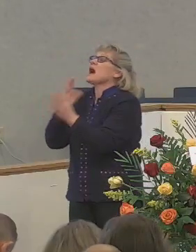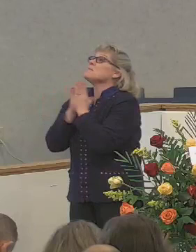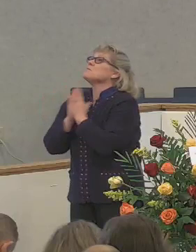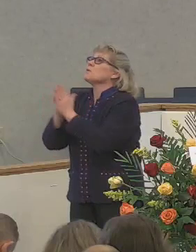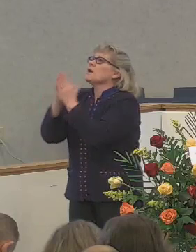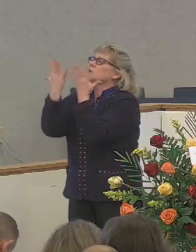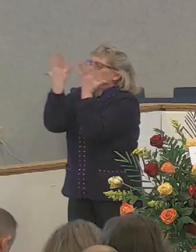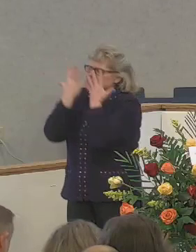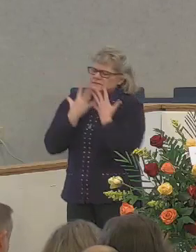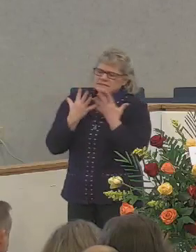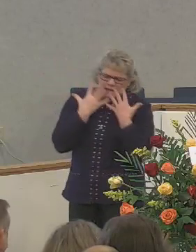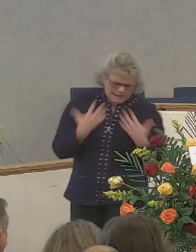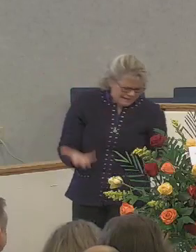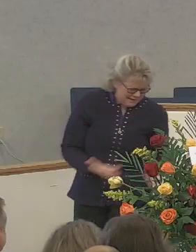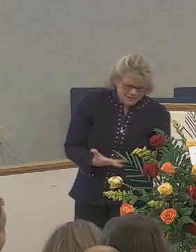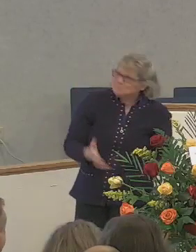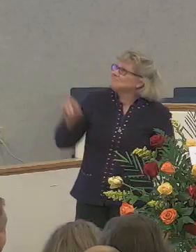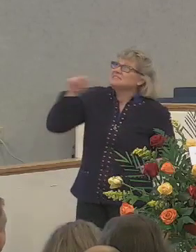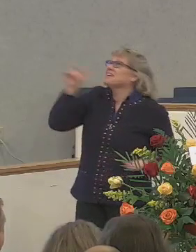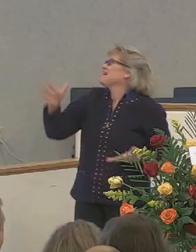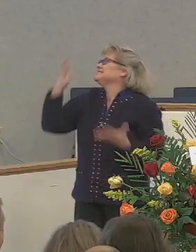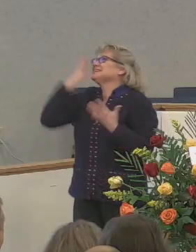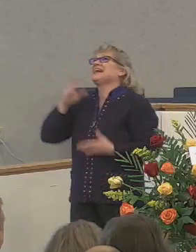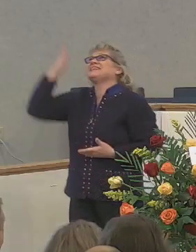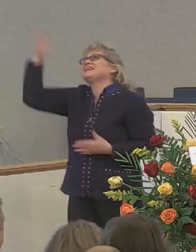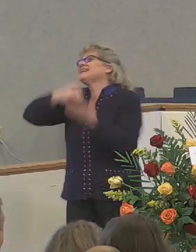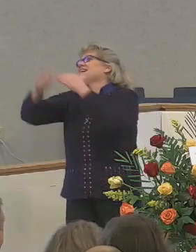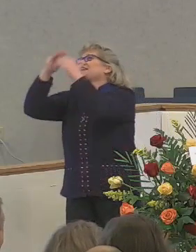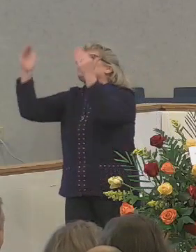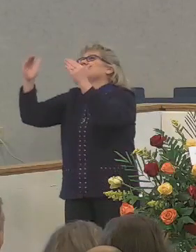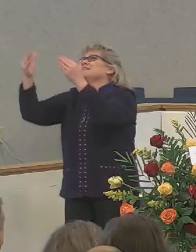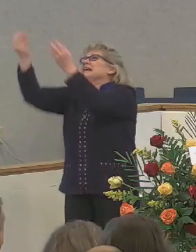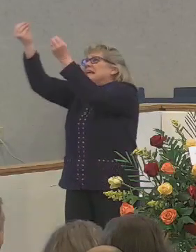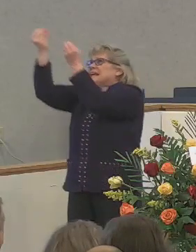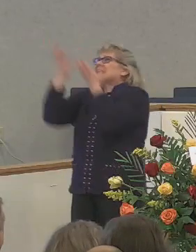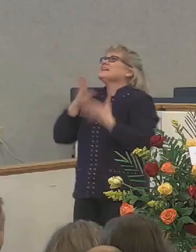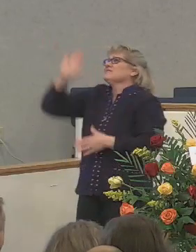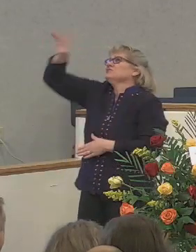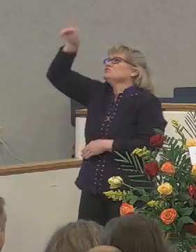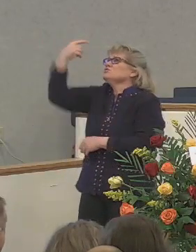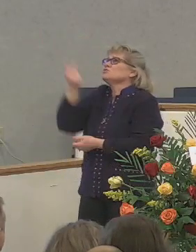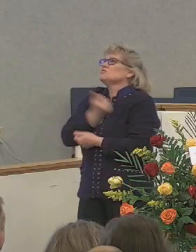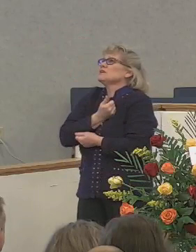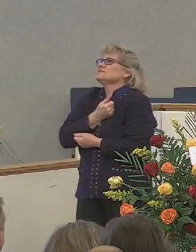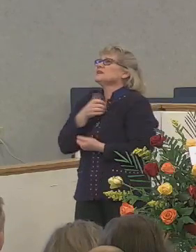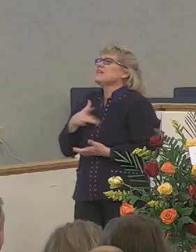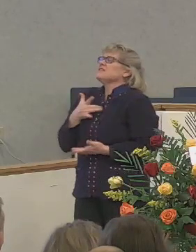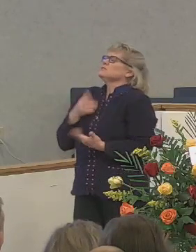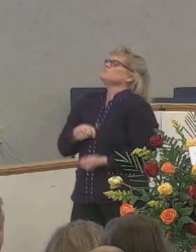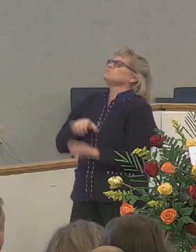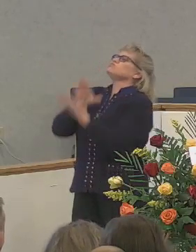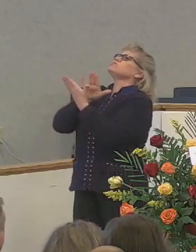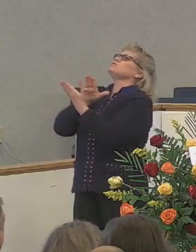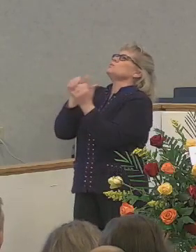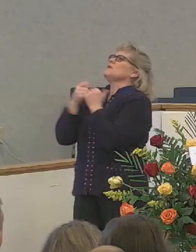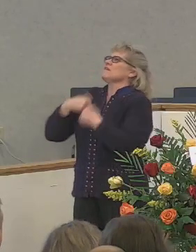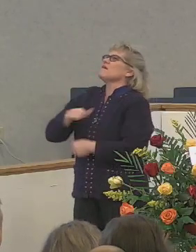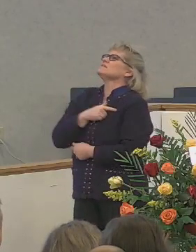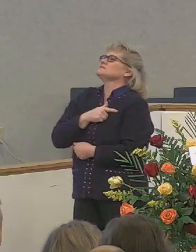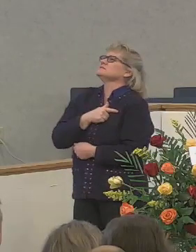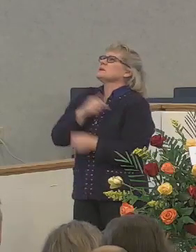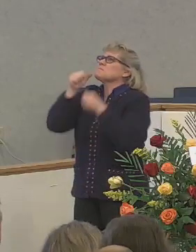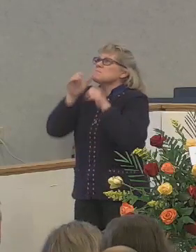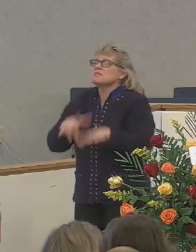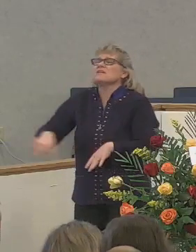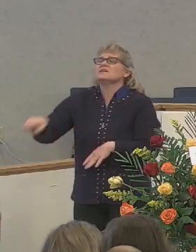we mourn, he's not mourning, Lord, but as we mourn, I pray that you give us your grace, your presence. May we sense you near to us. May you